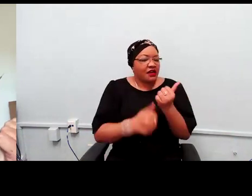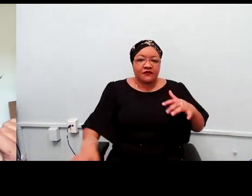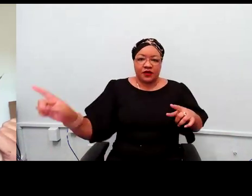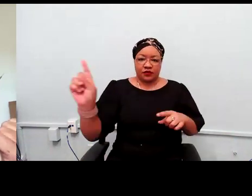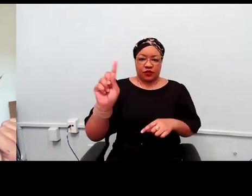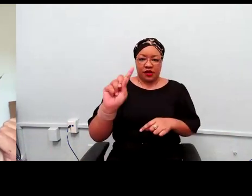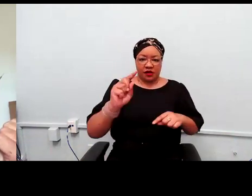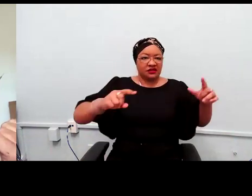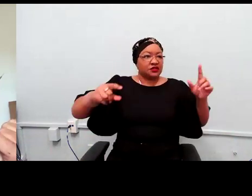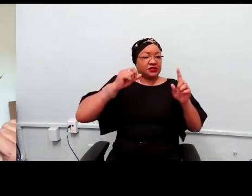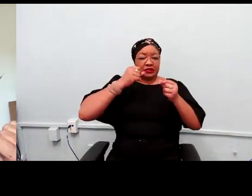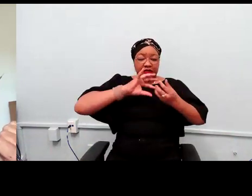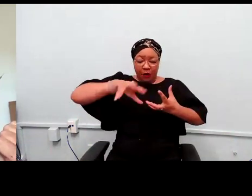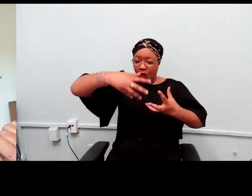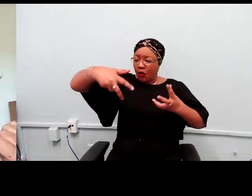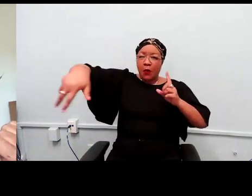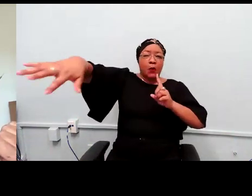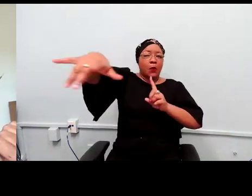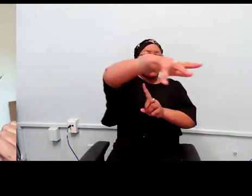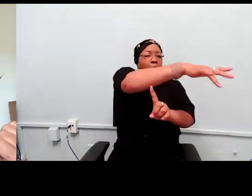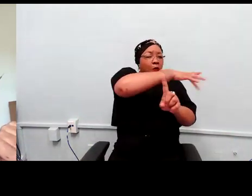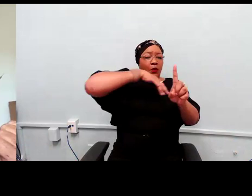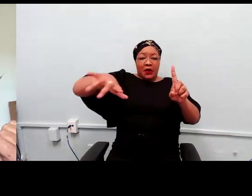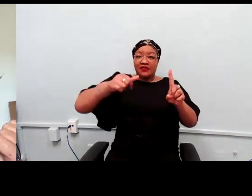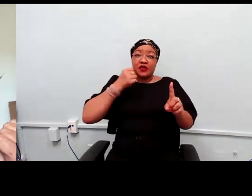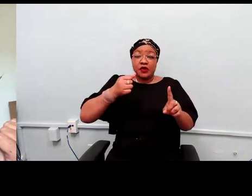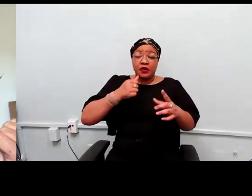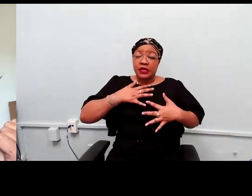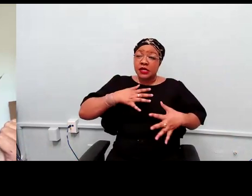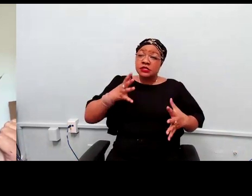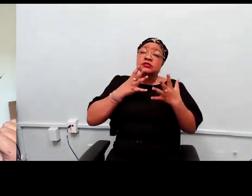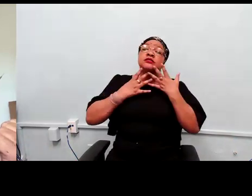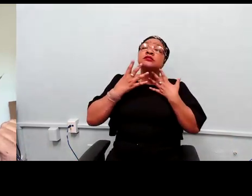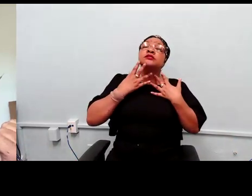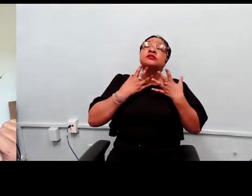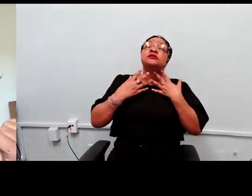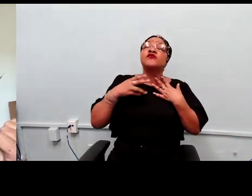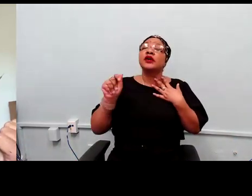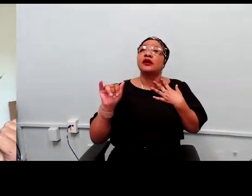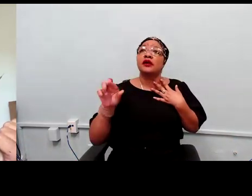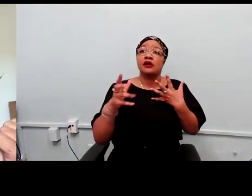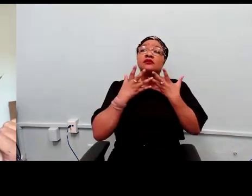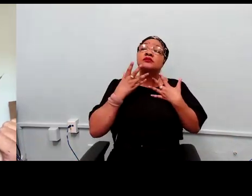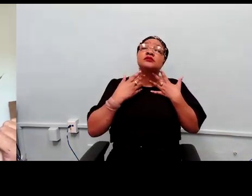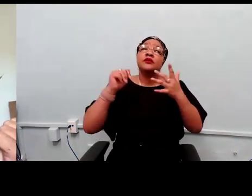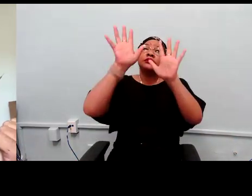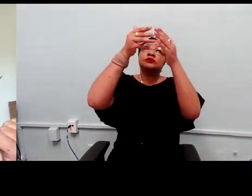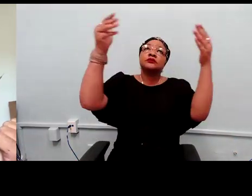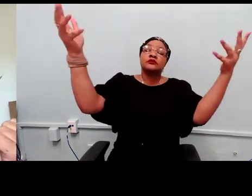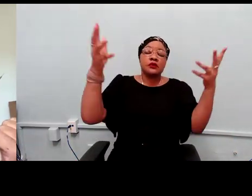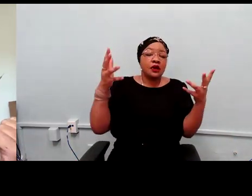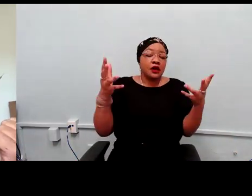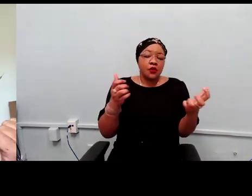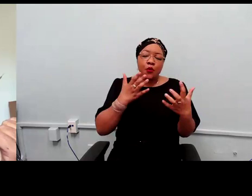by smoke. The girl hungers for air, dreams of the sky, longs for sweet, rough